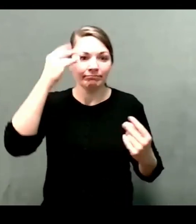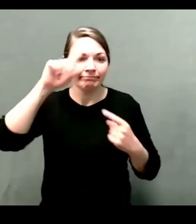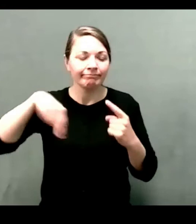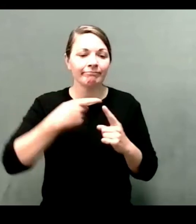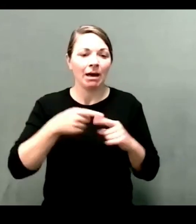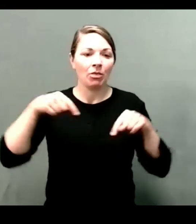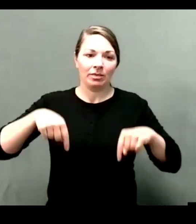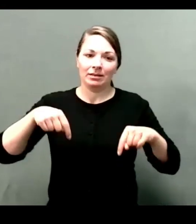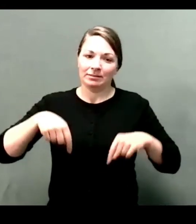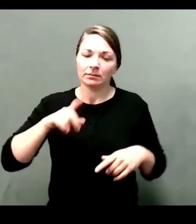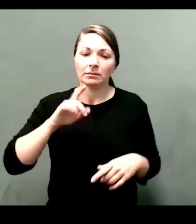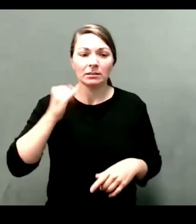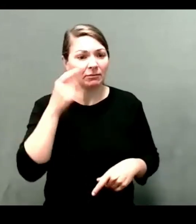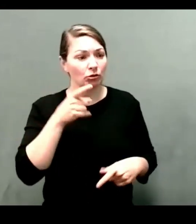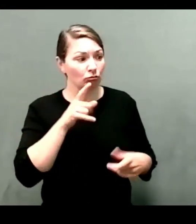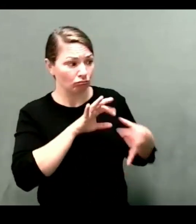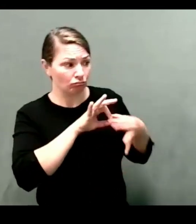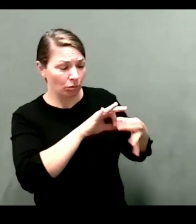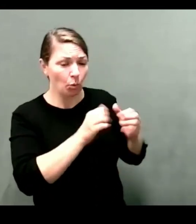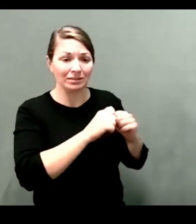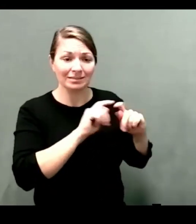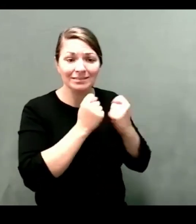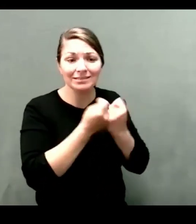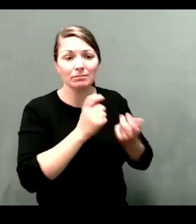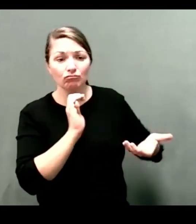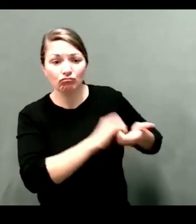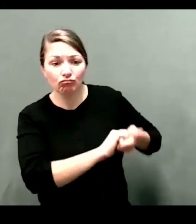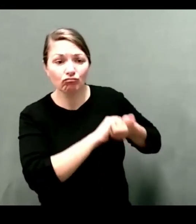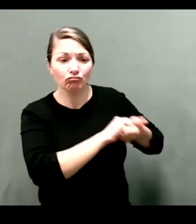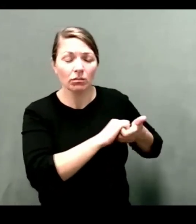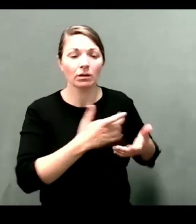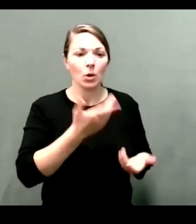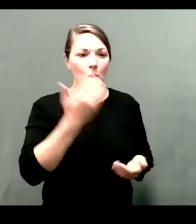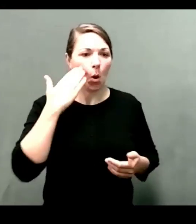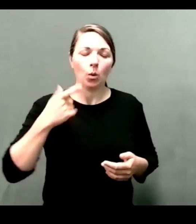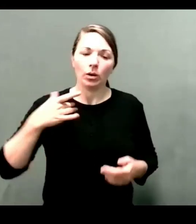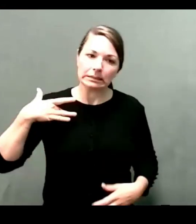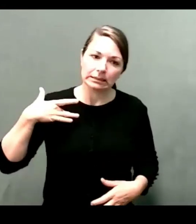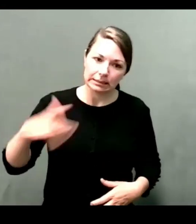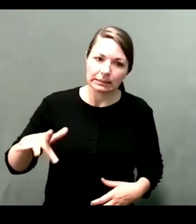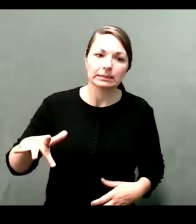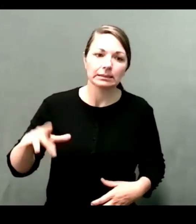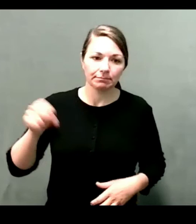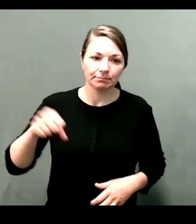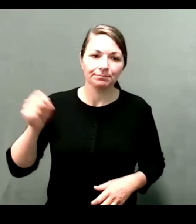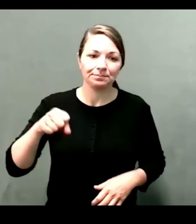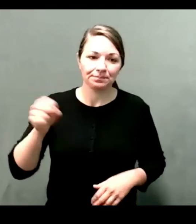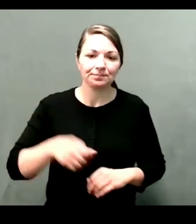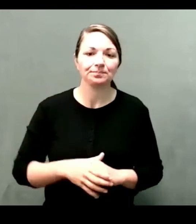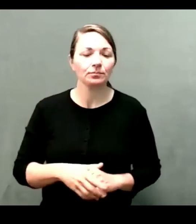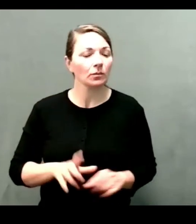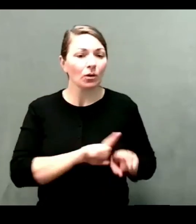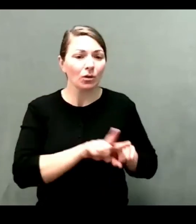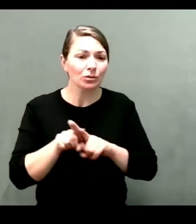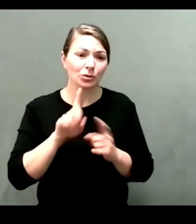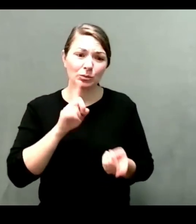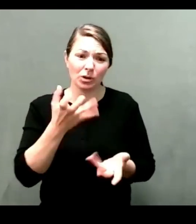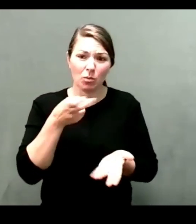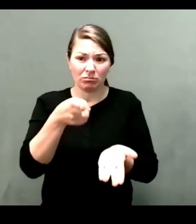working with a team or you're doing this collaboratively. Just know that this might be a sensitive area, and we're asking you to show up with the most